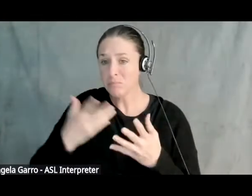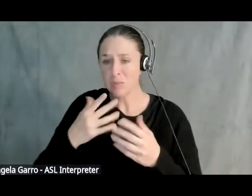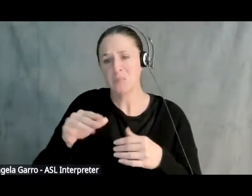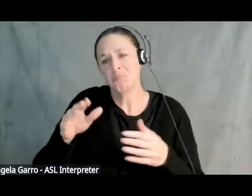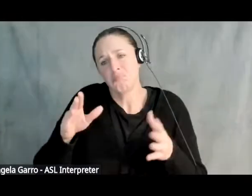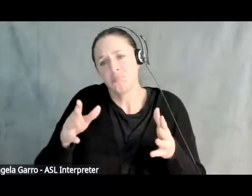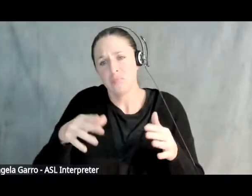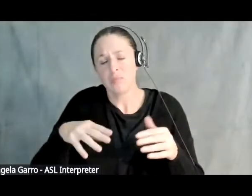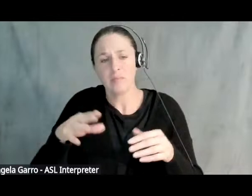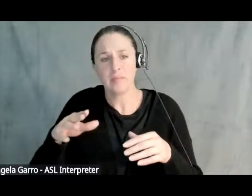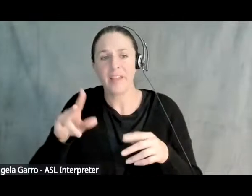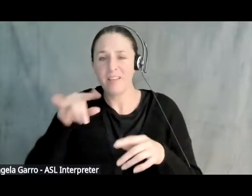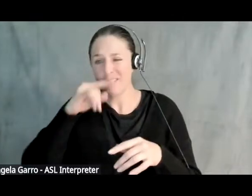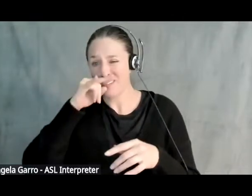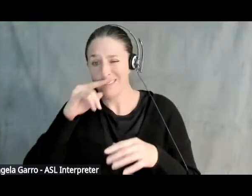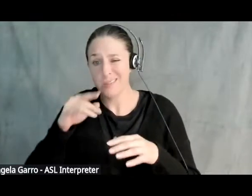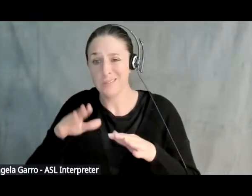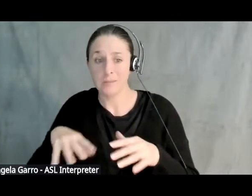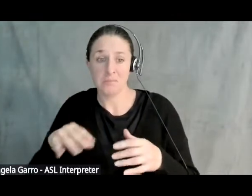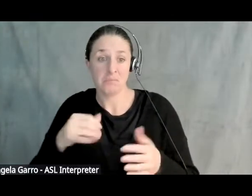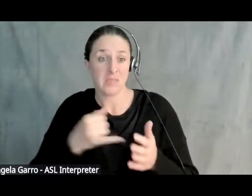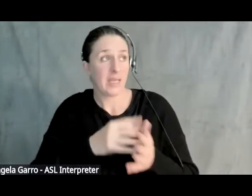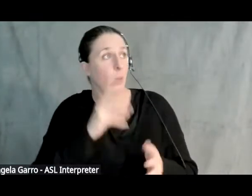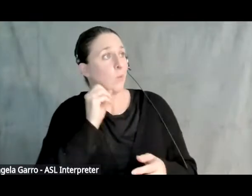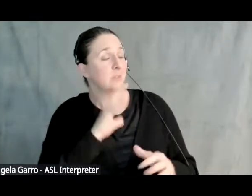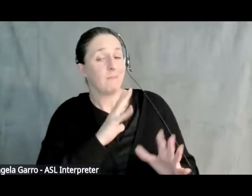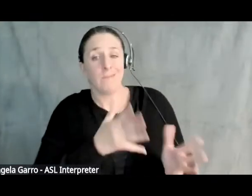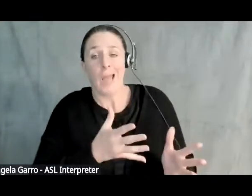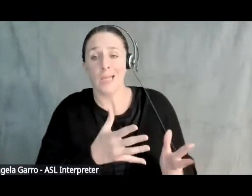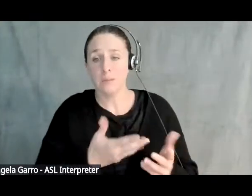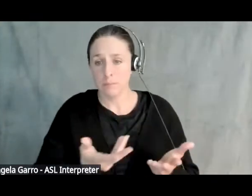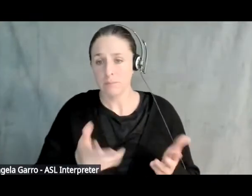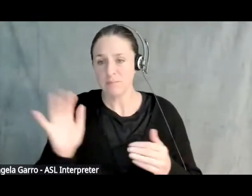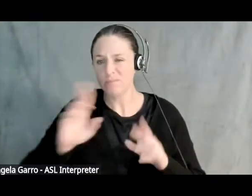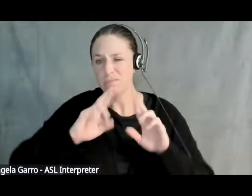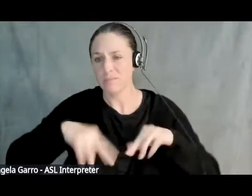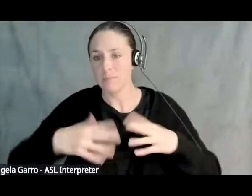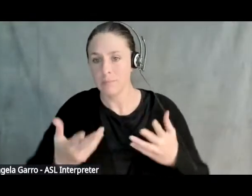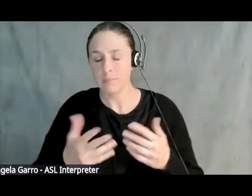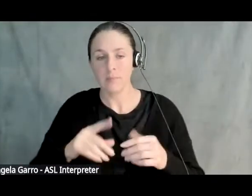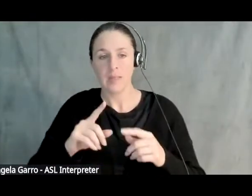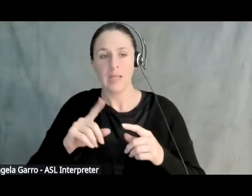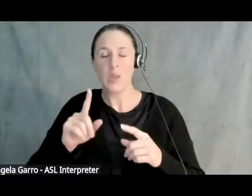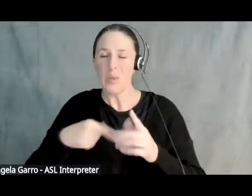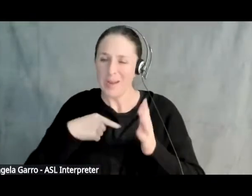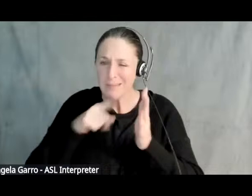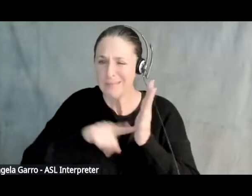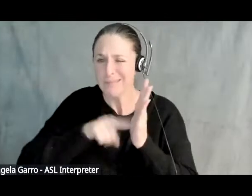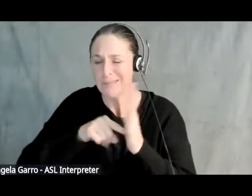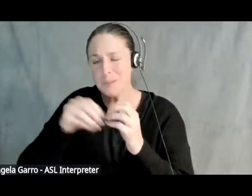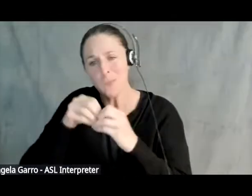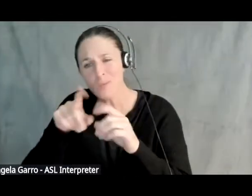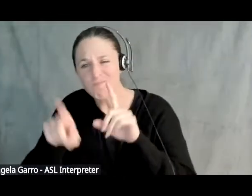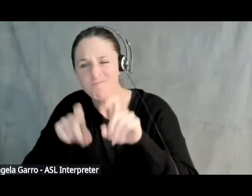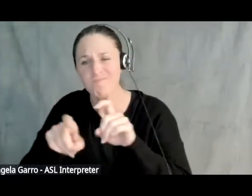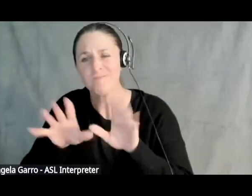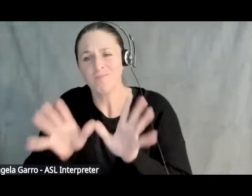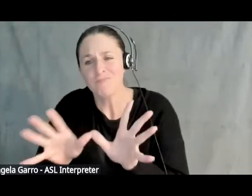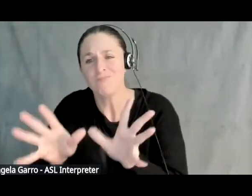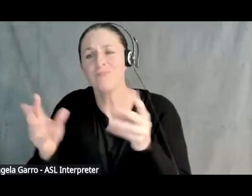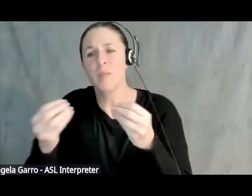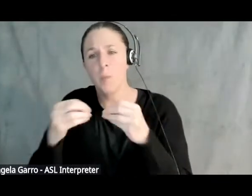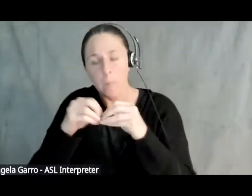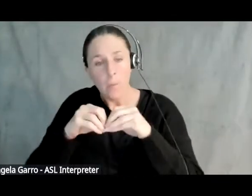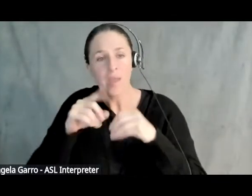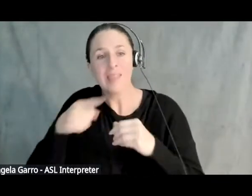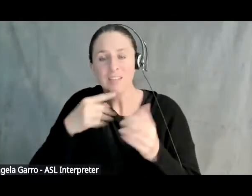adolescent answer. They said, it was fine. And so when I probed a little bit further and pushed a little bit more, they said they